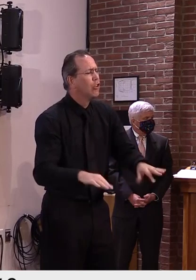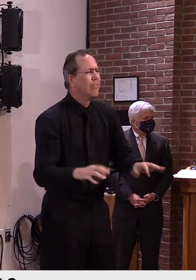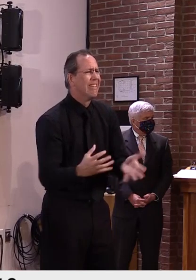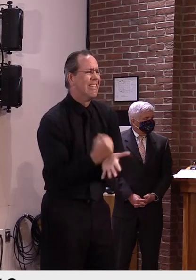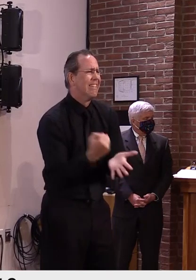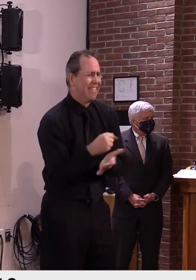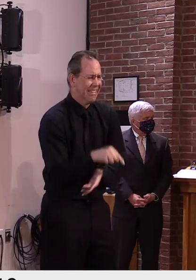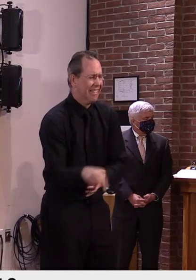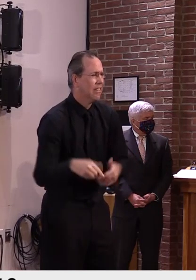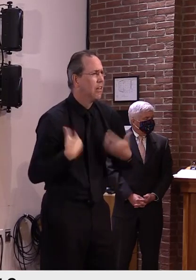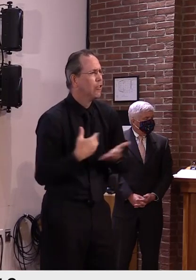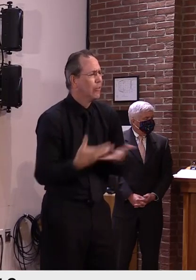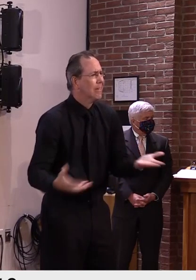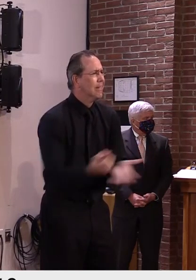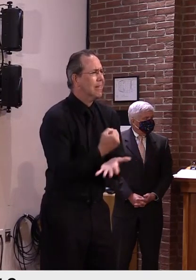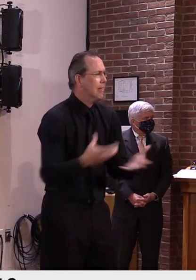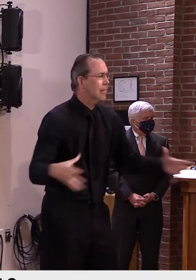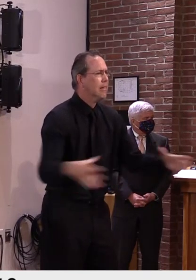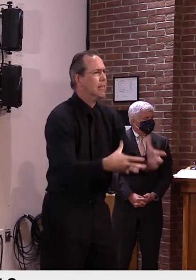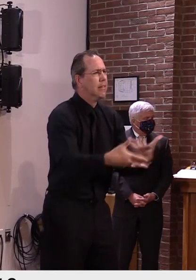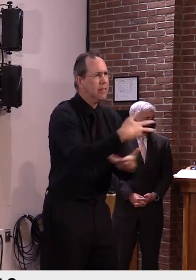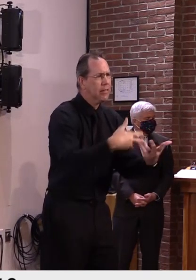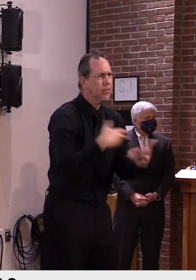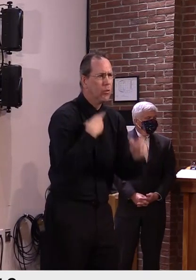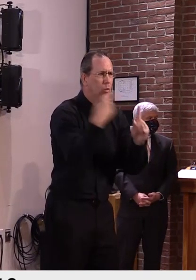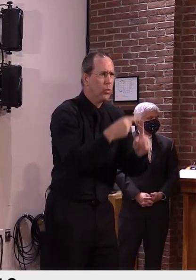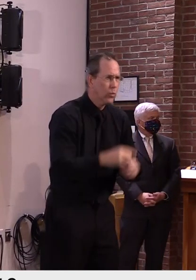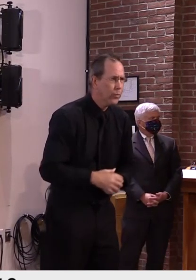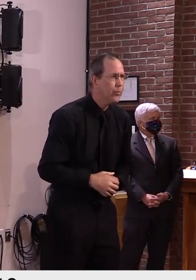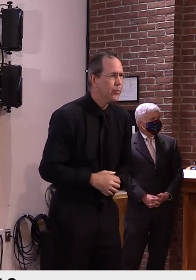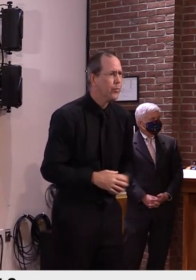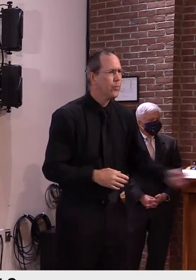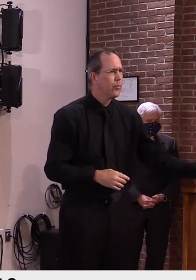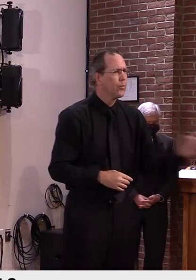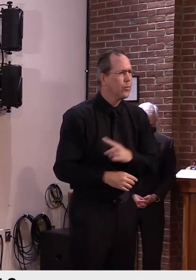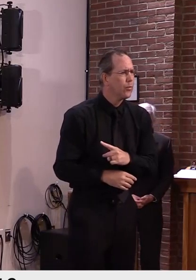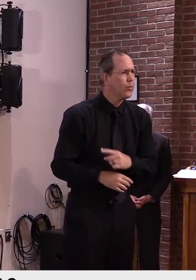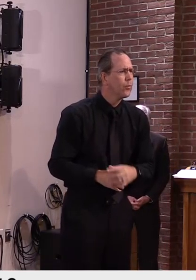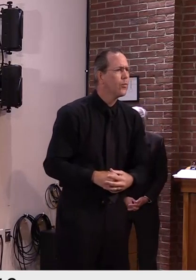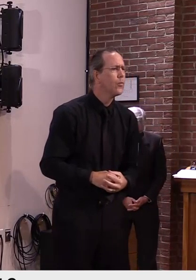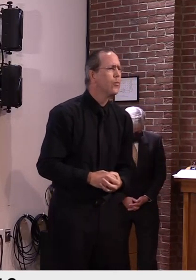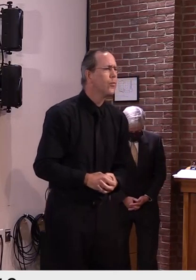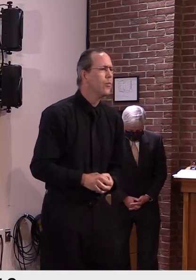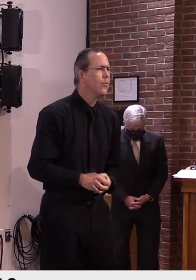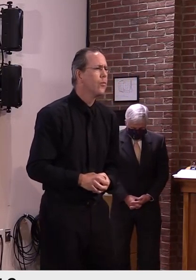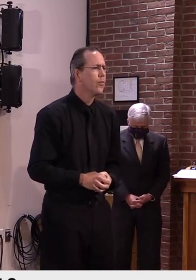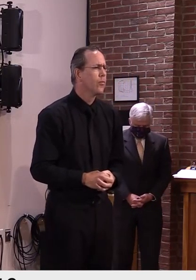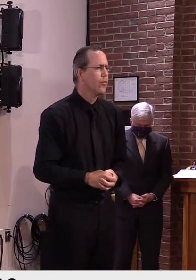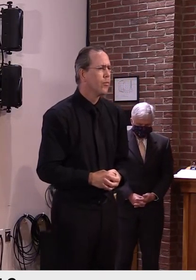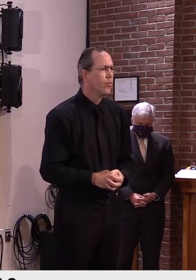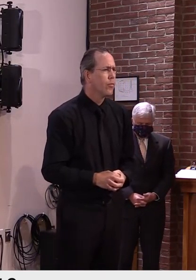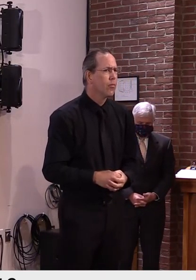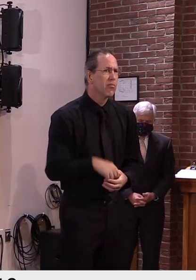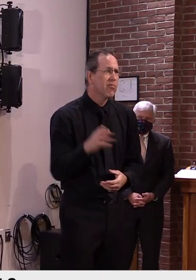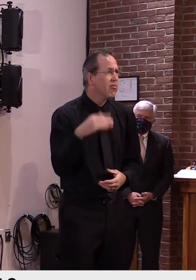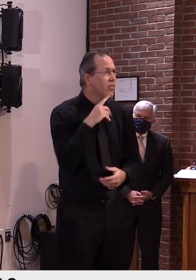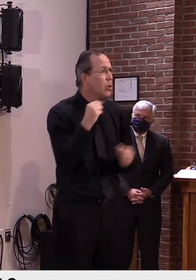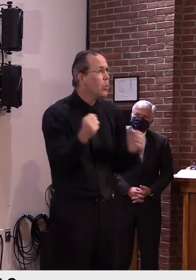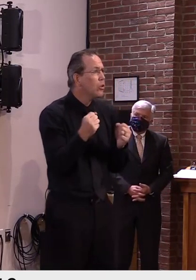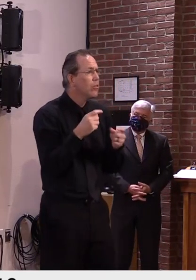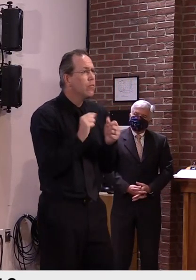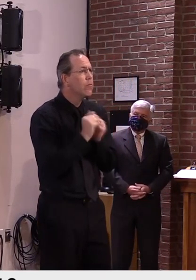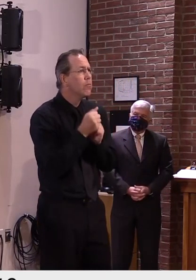sports resuming, we're fast approaching maybe winter sports seasons, where it's like basketball and volleyball and things like that to take place inside a gym. Will there be new guidance